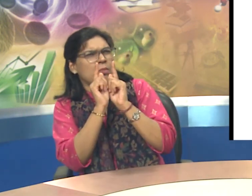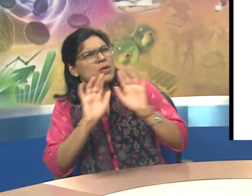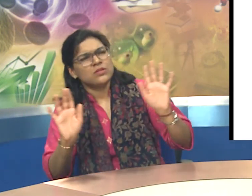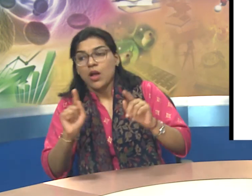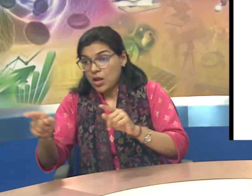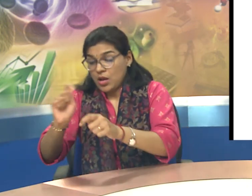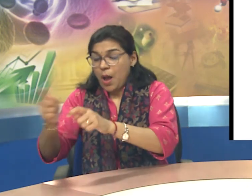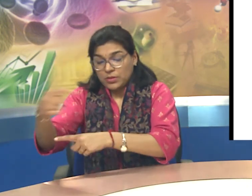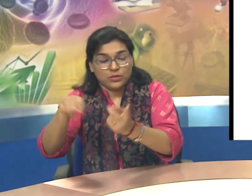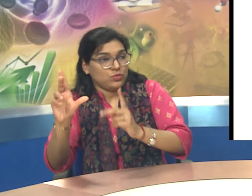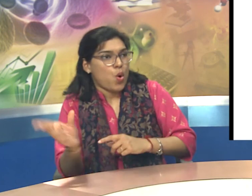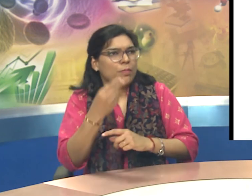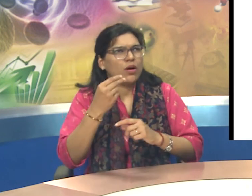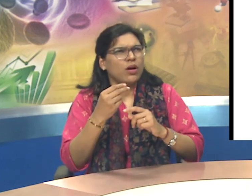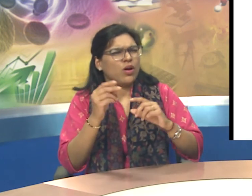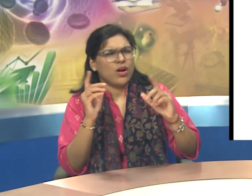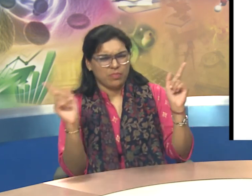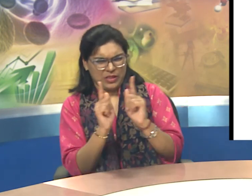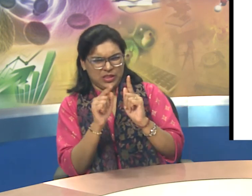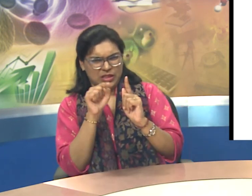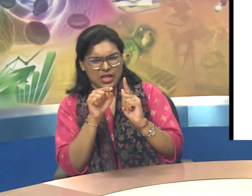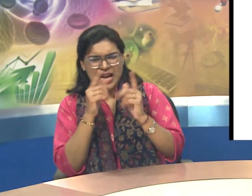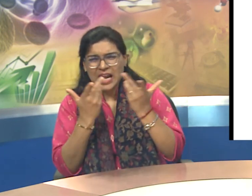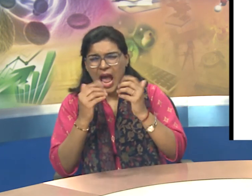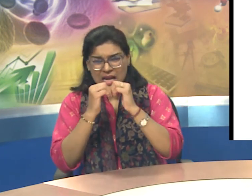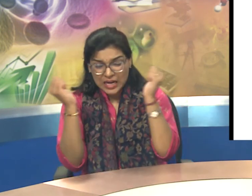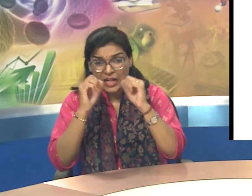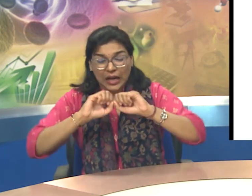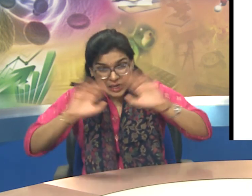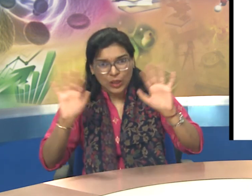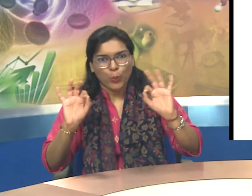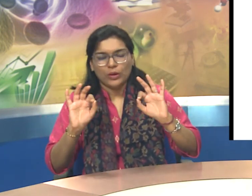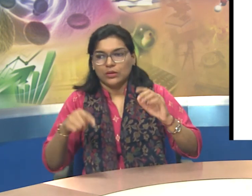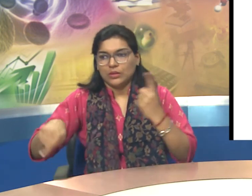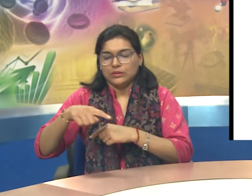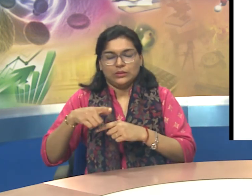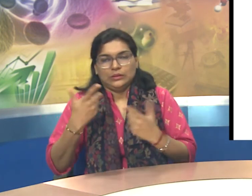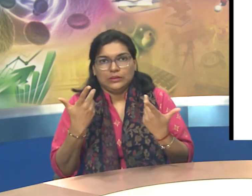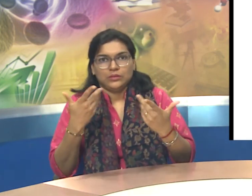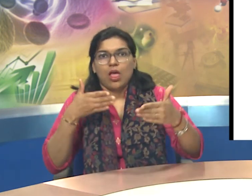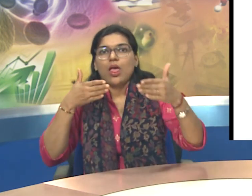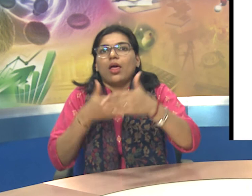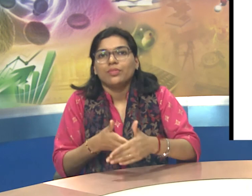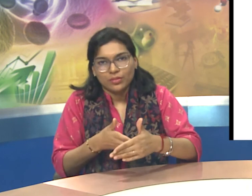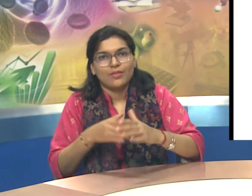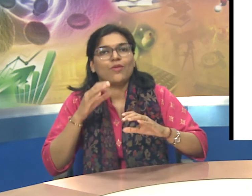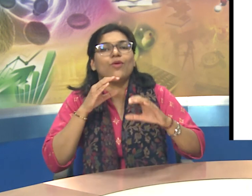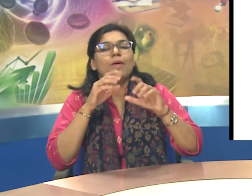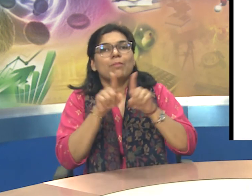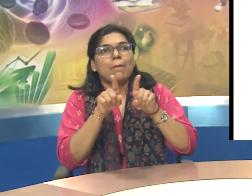structure involving several layers of supervision, use of staff